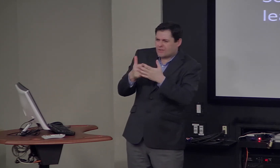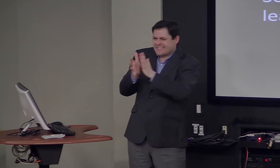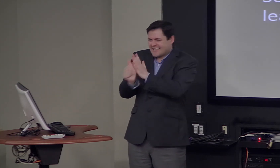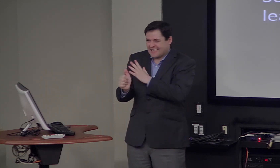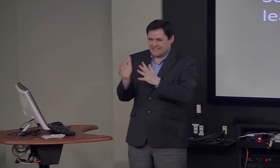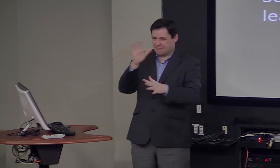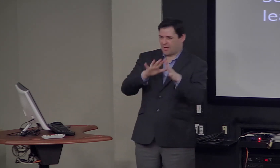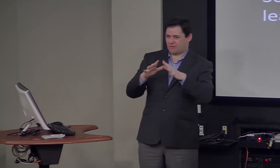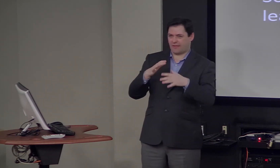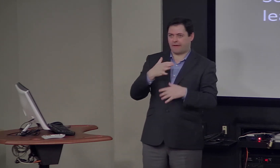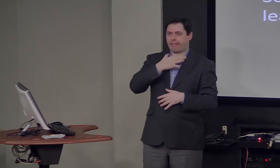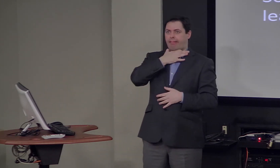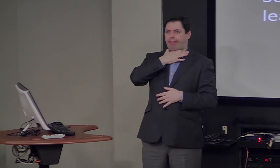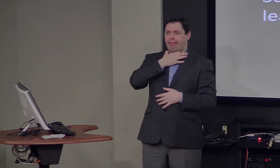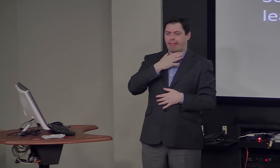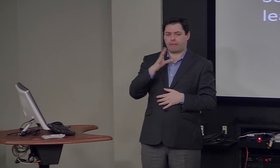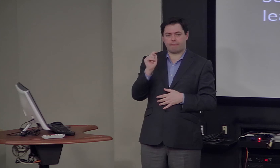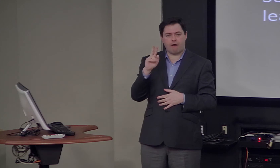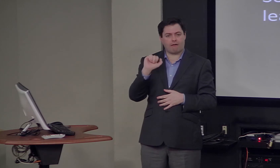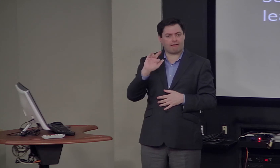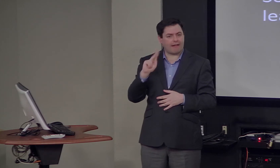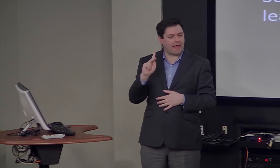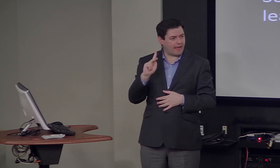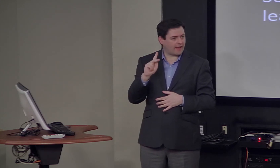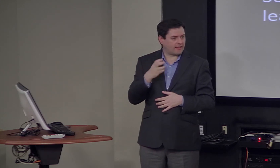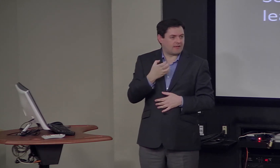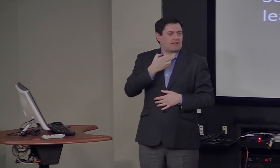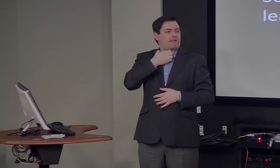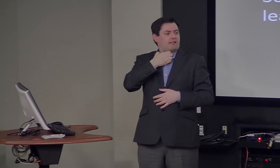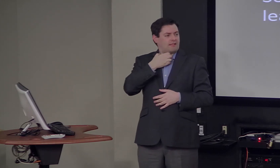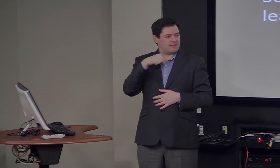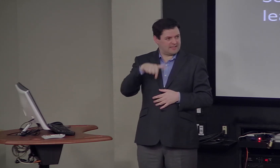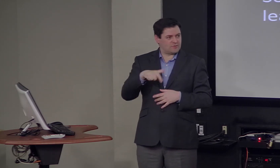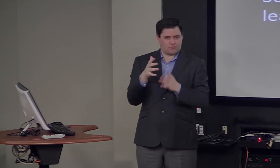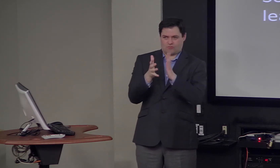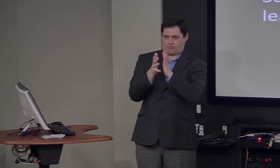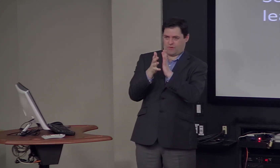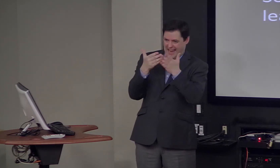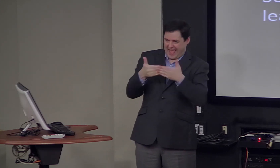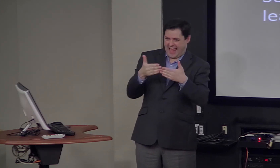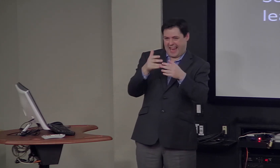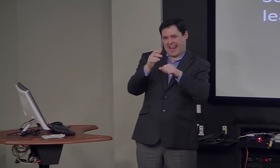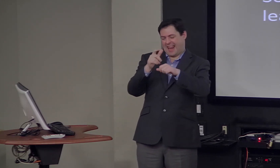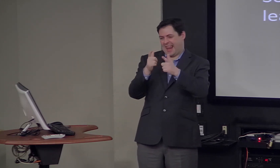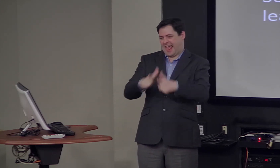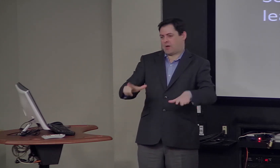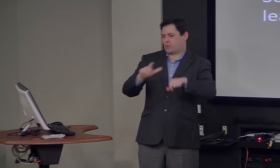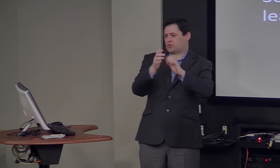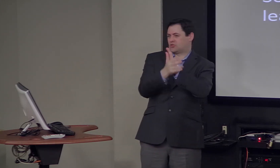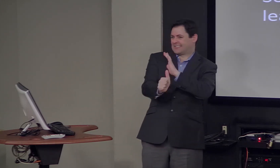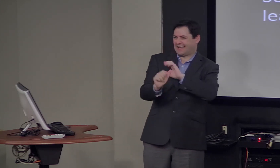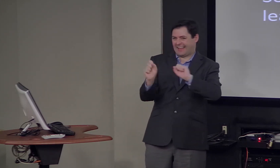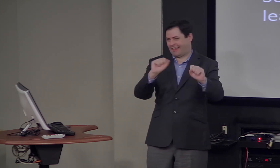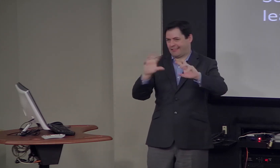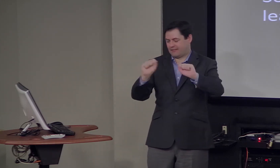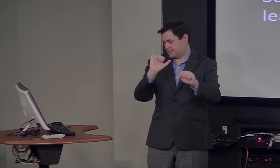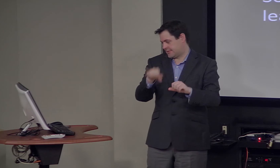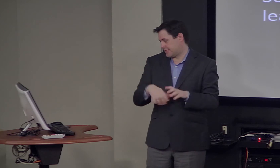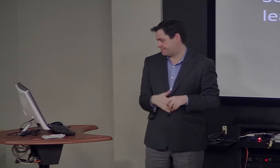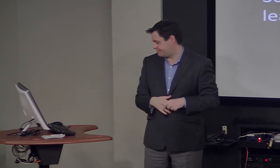interpret. You might have very good skills as a language user, but you end up with this bottleneck because language skills